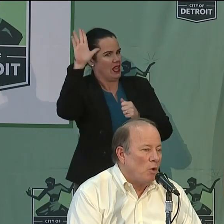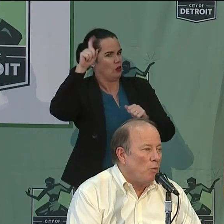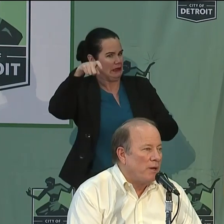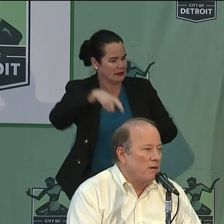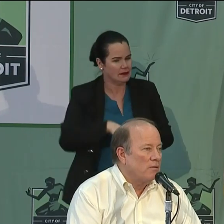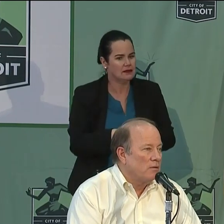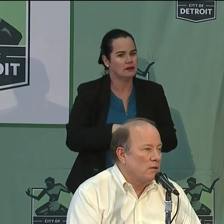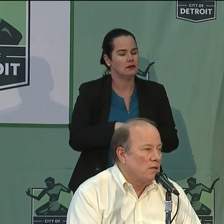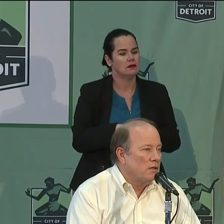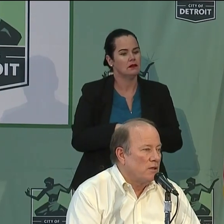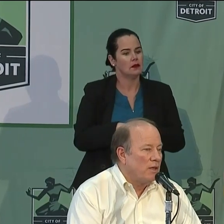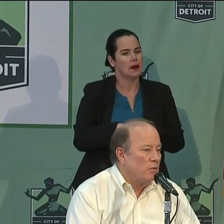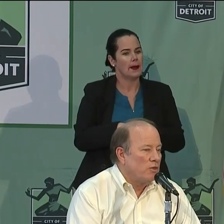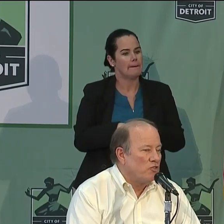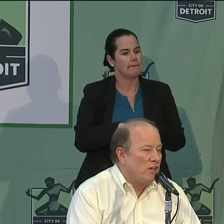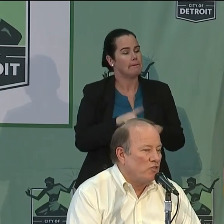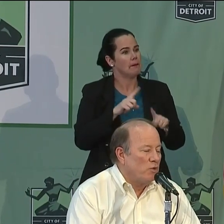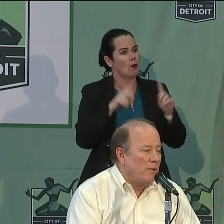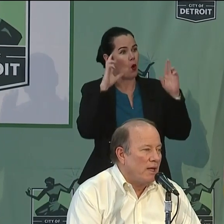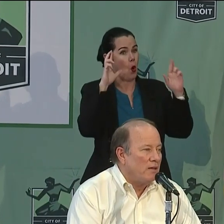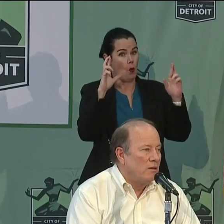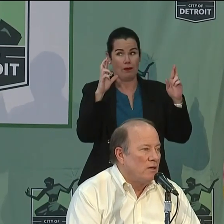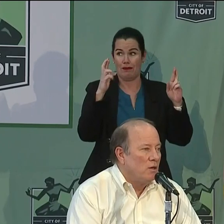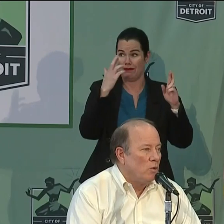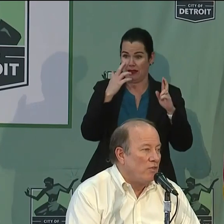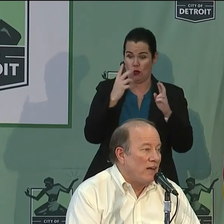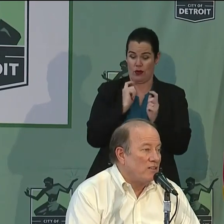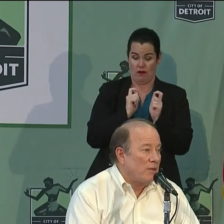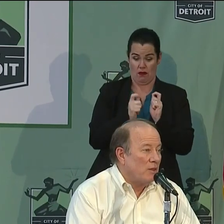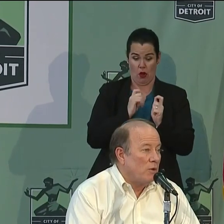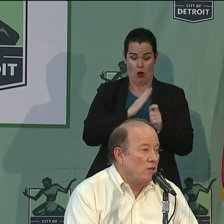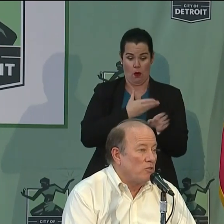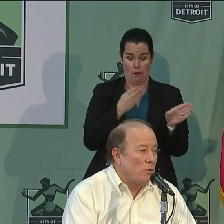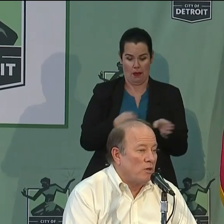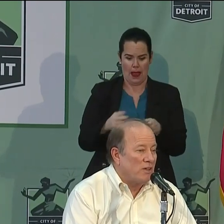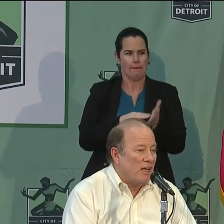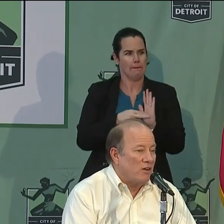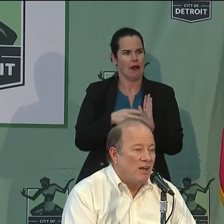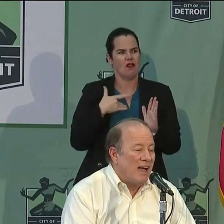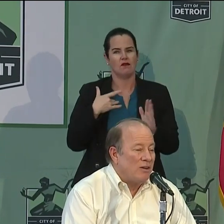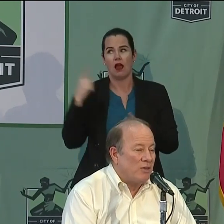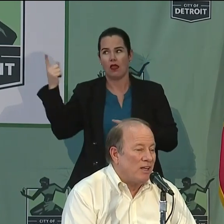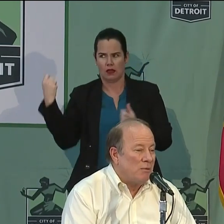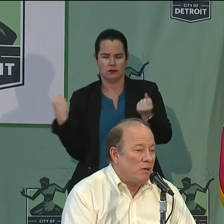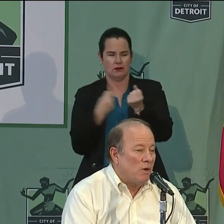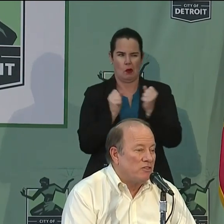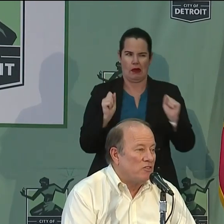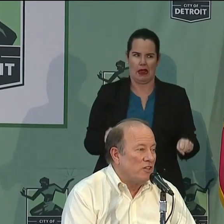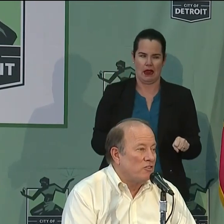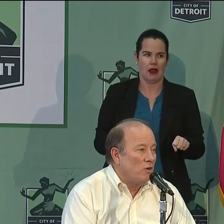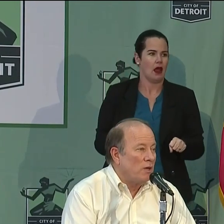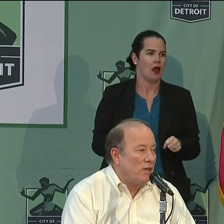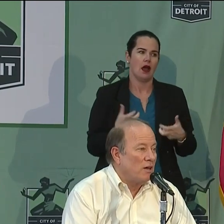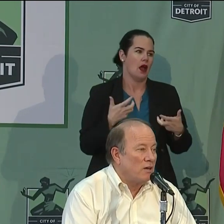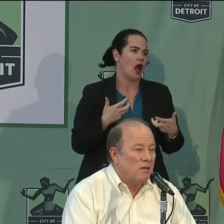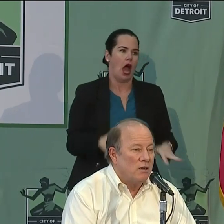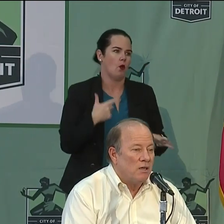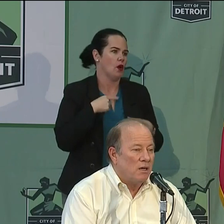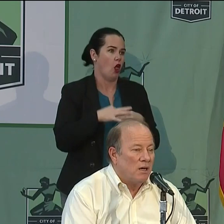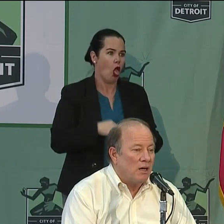but I'm hoping that with the changes we've made, we'll find something that we could support together. I don't think anybody wants to see us go a